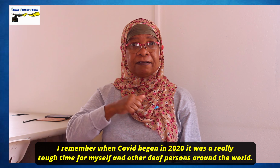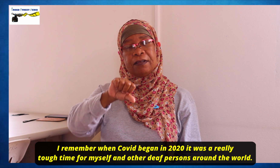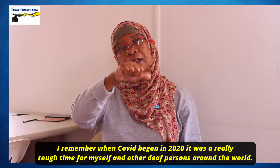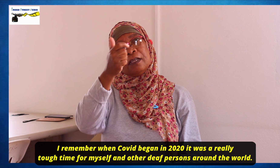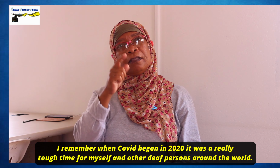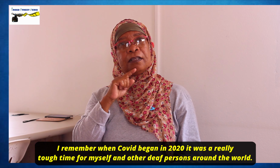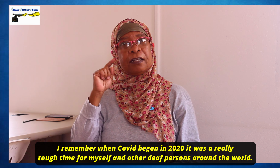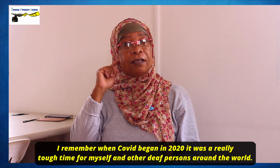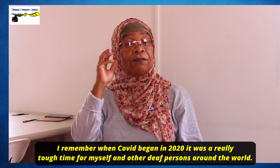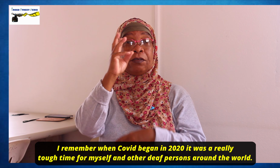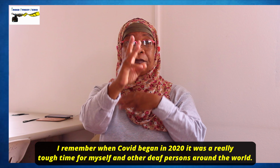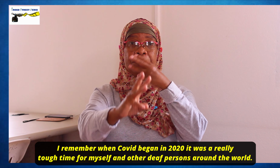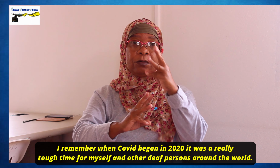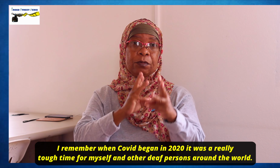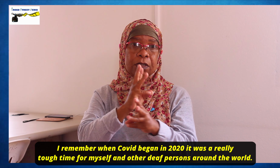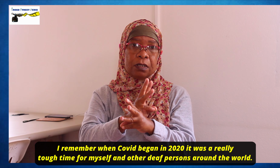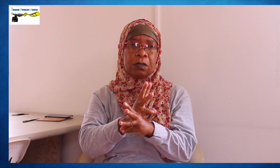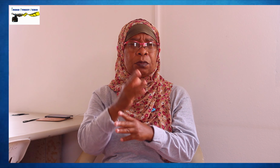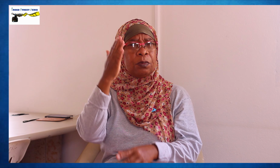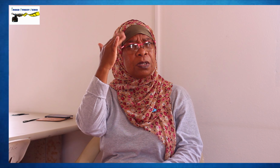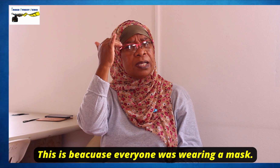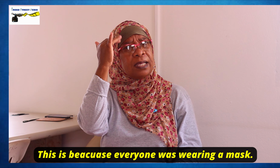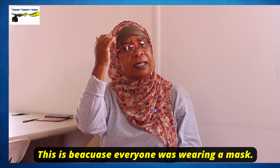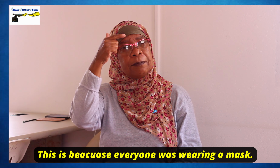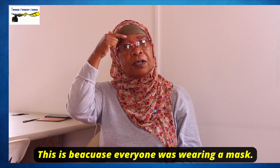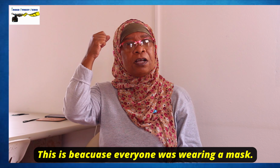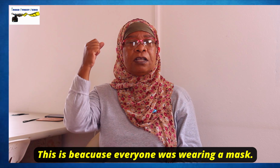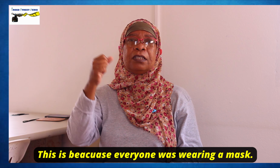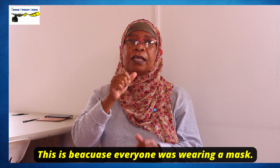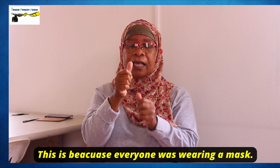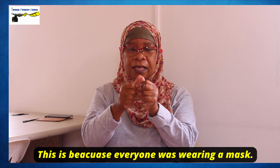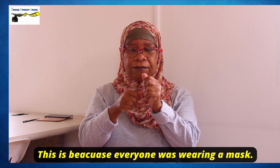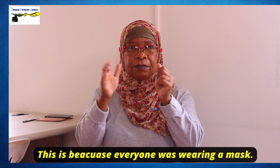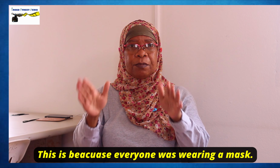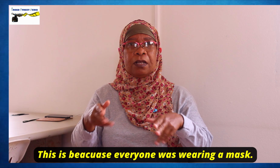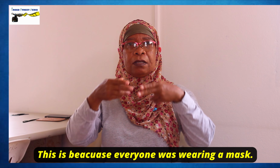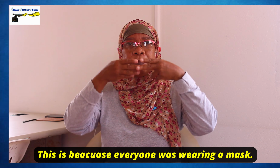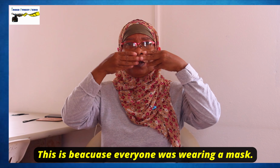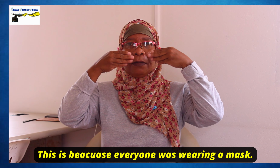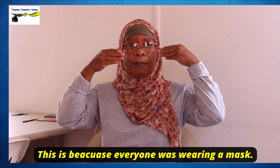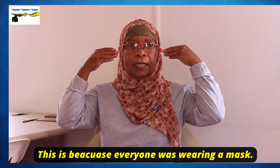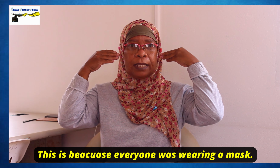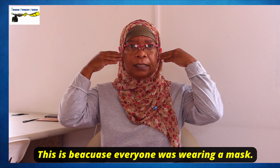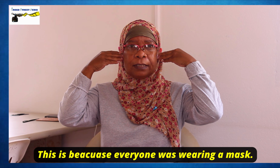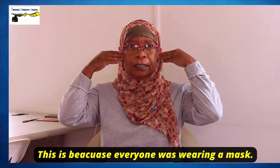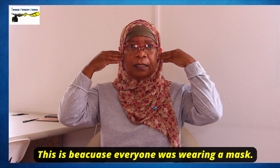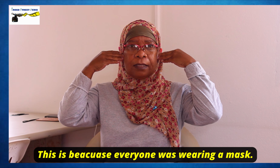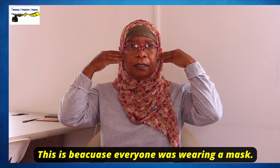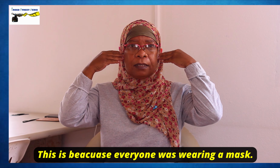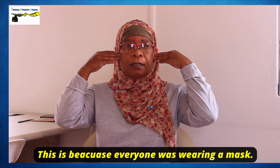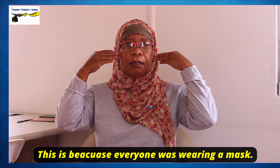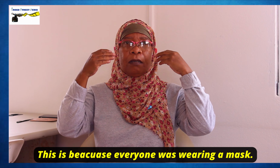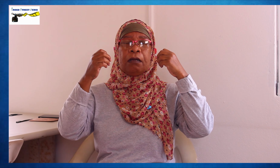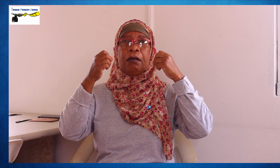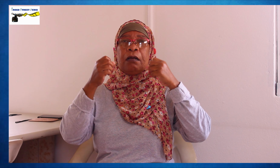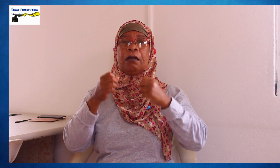deaf persons around the world. This is because everyone was wearing a mask.